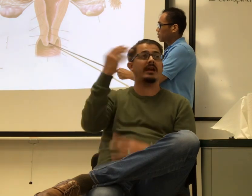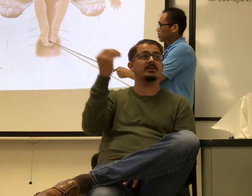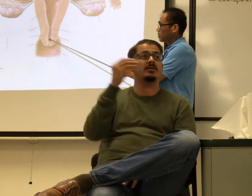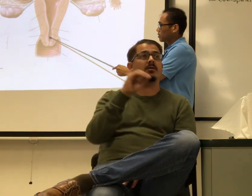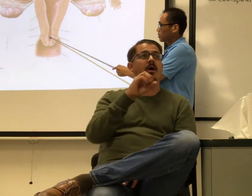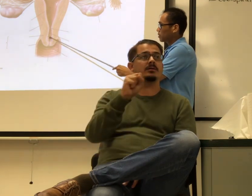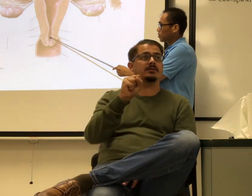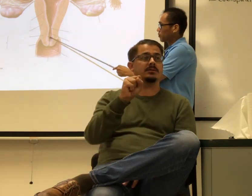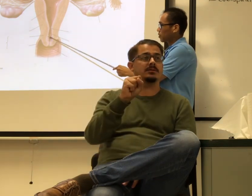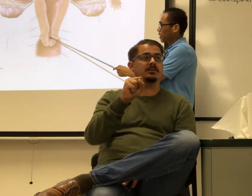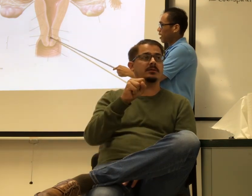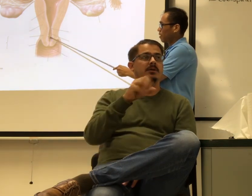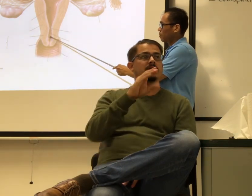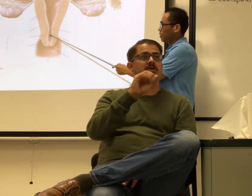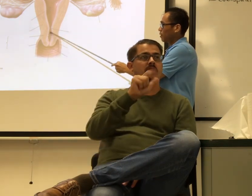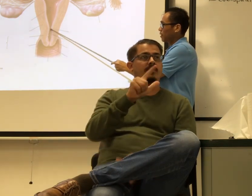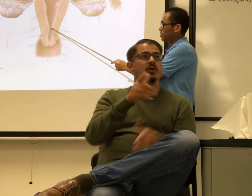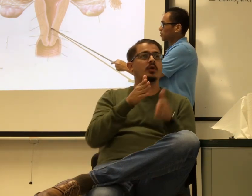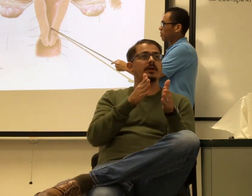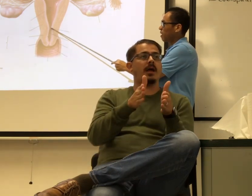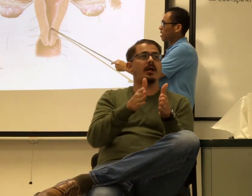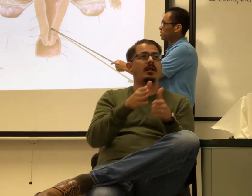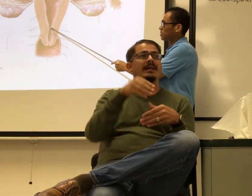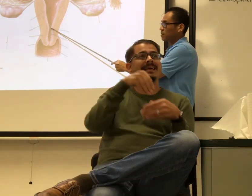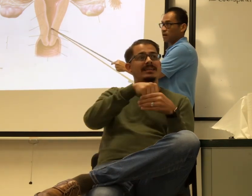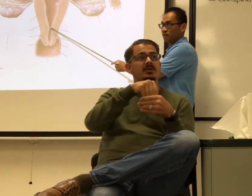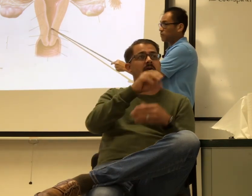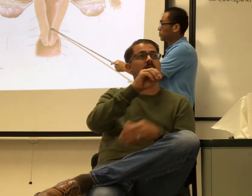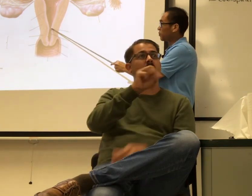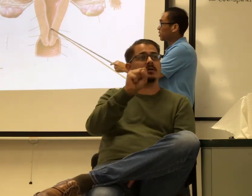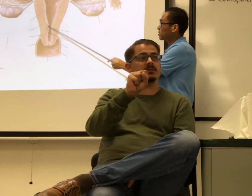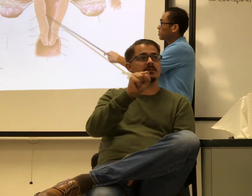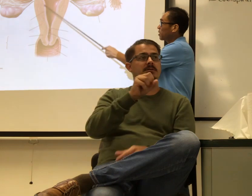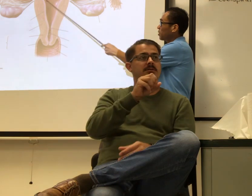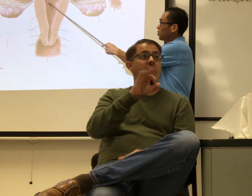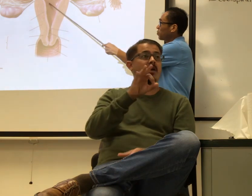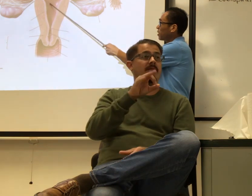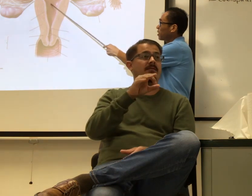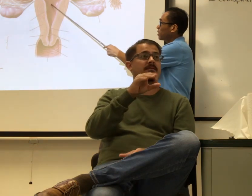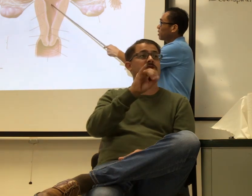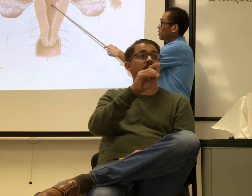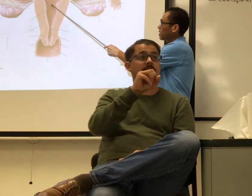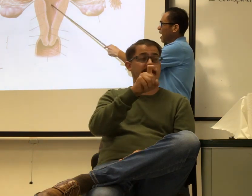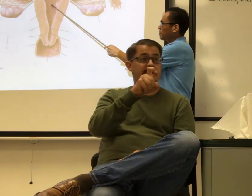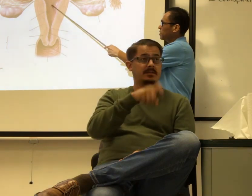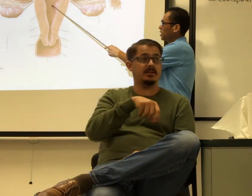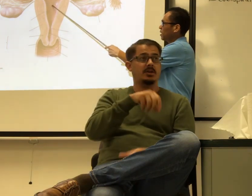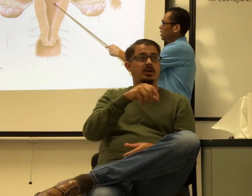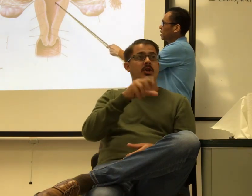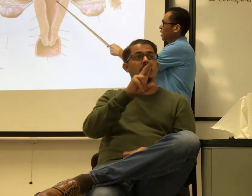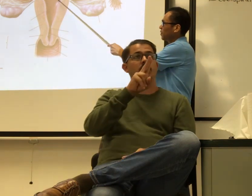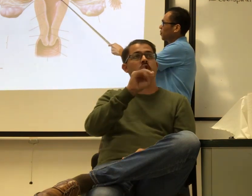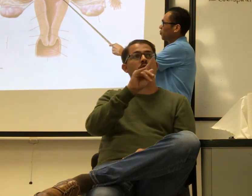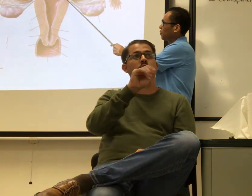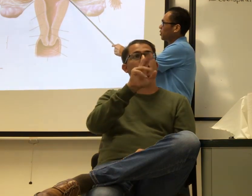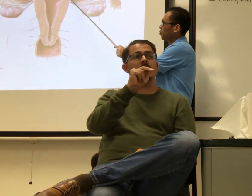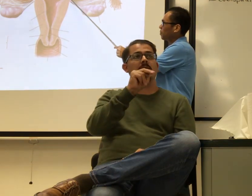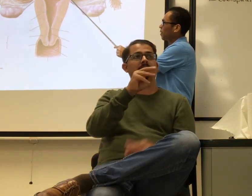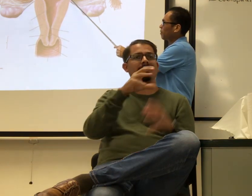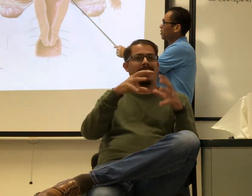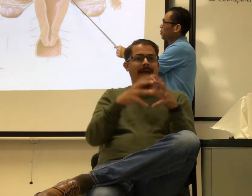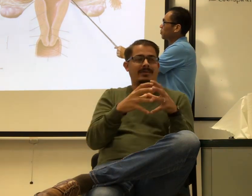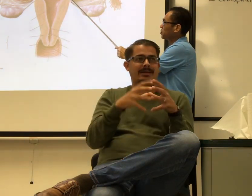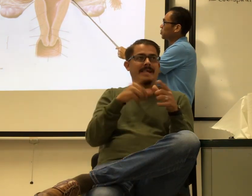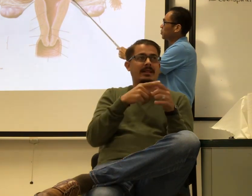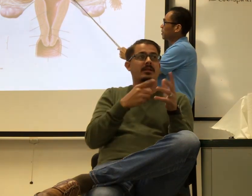os, cervical canal, the internal os of the cervix, uterine cavity, and then through the